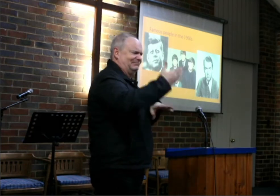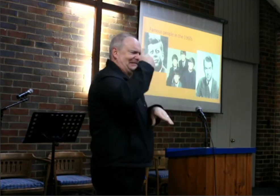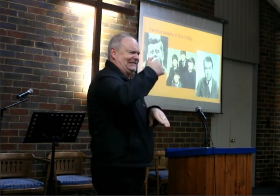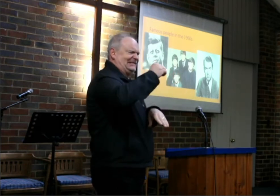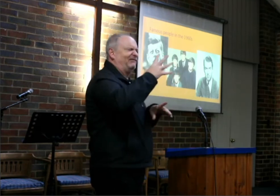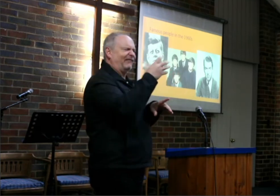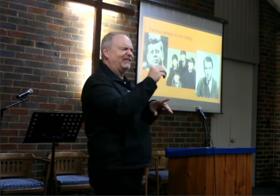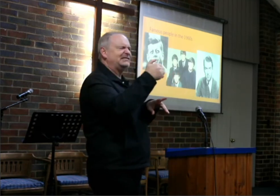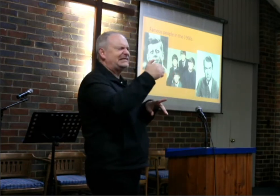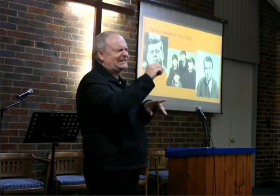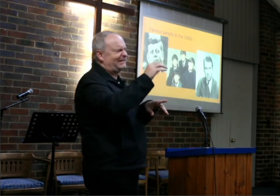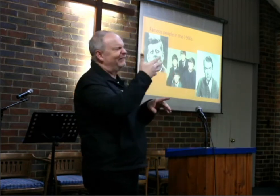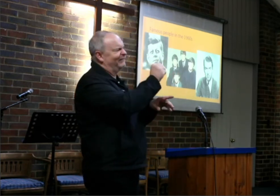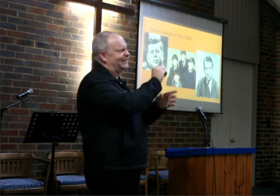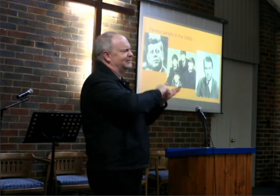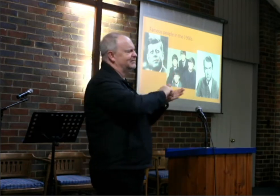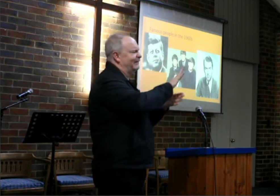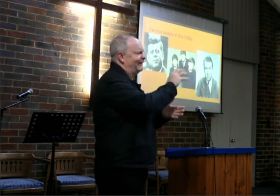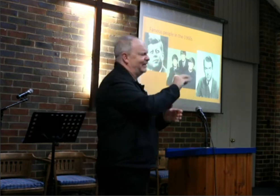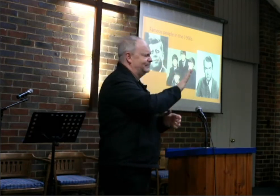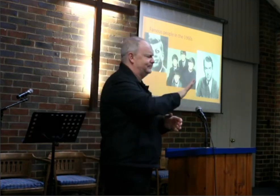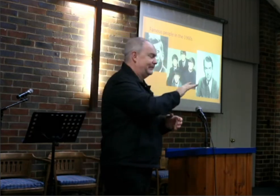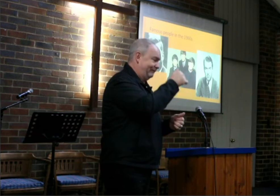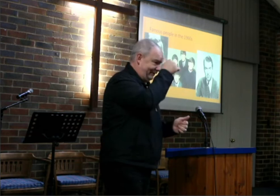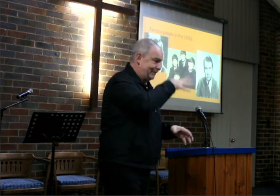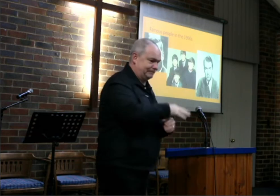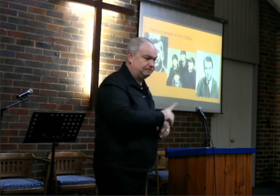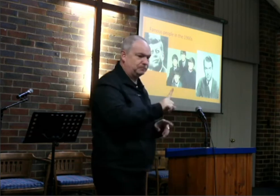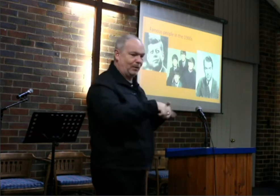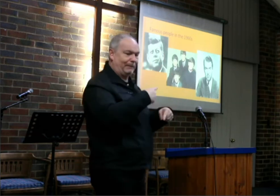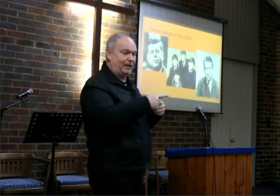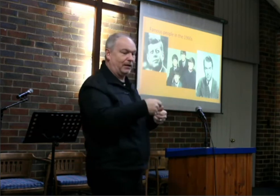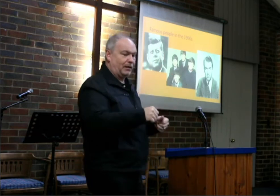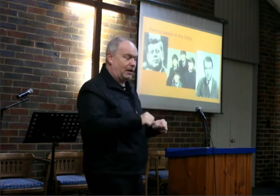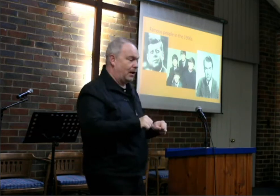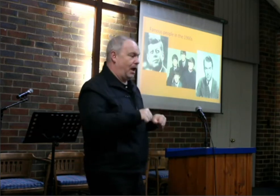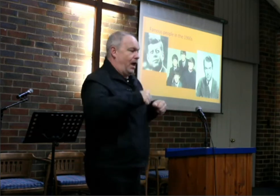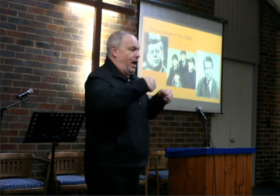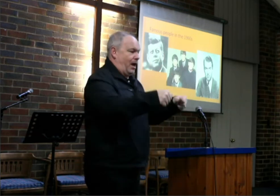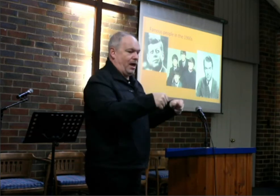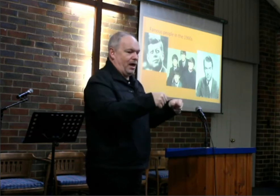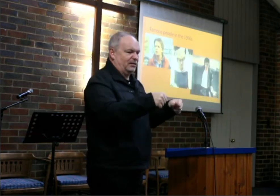50s? 50s, yeah. So they are very famous. What about if we move up a couple of decades,